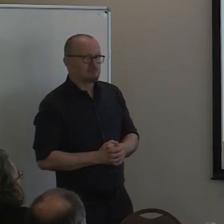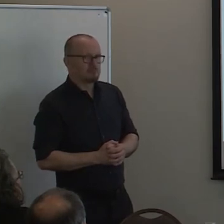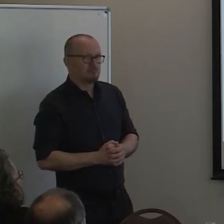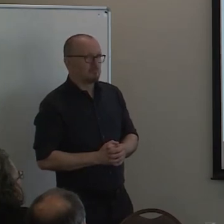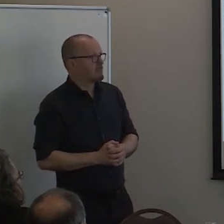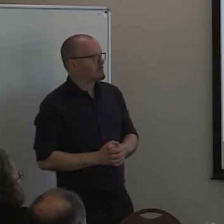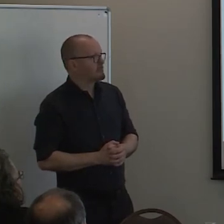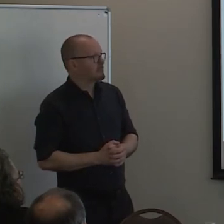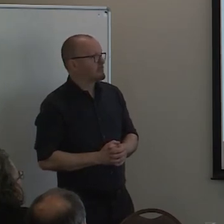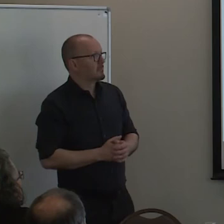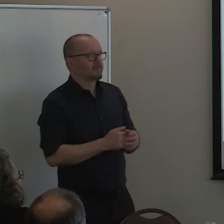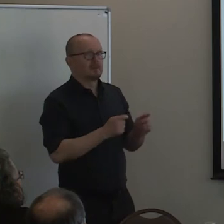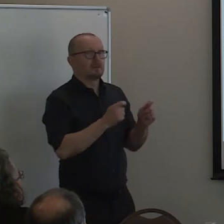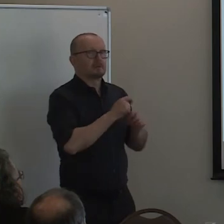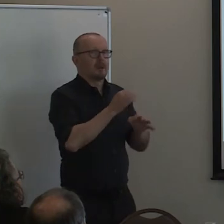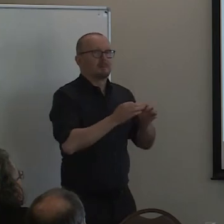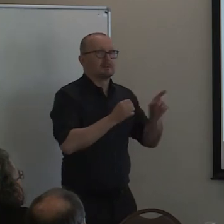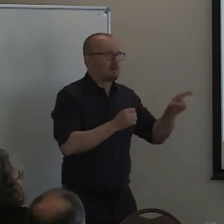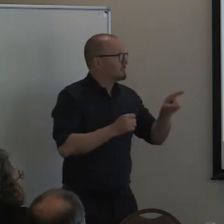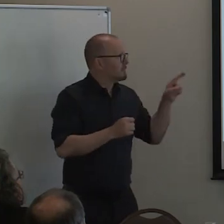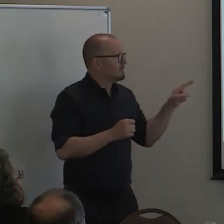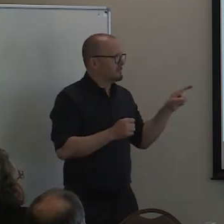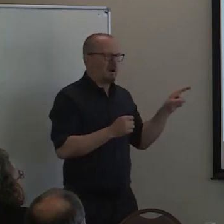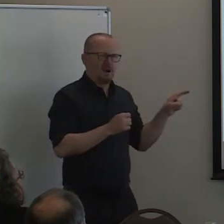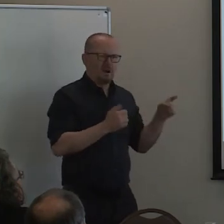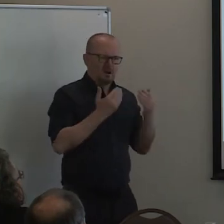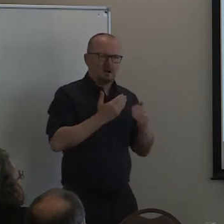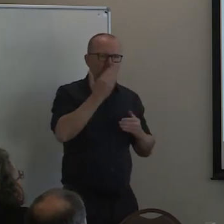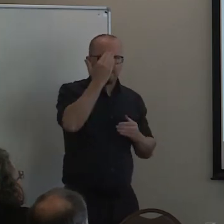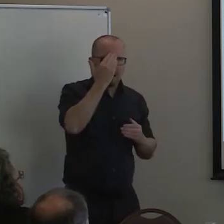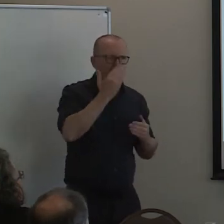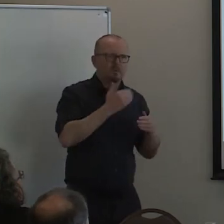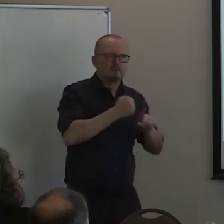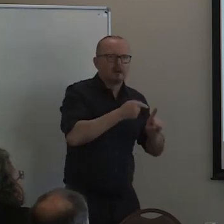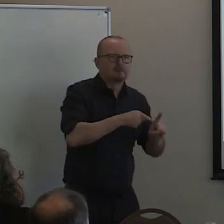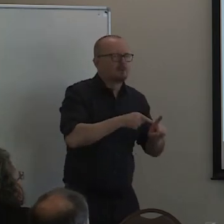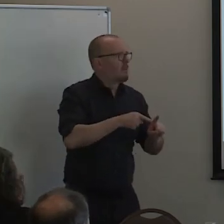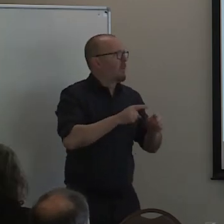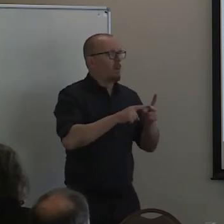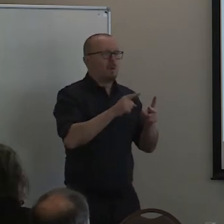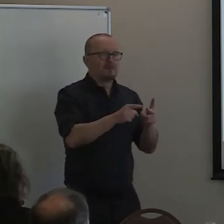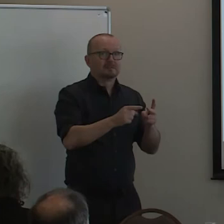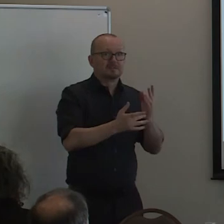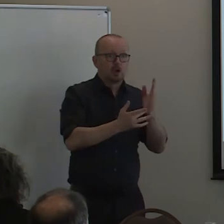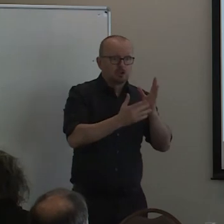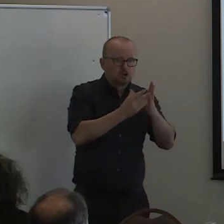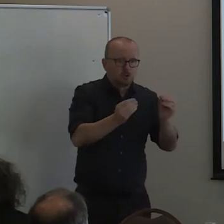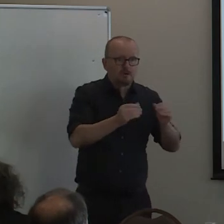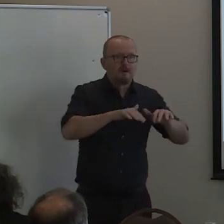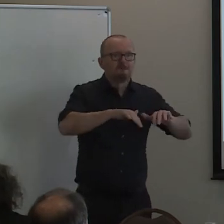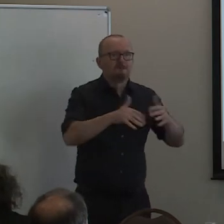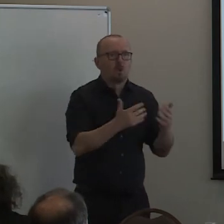in when you use deep learning, all emerge. Who is technology the solution for in any given